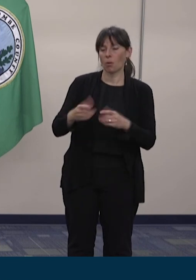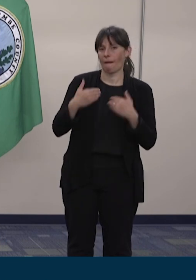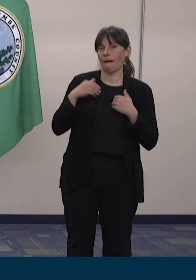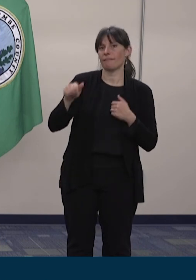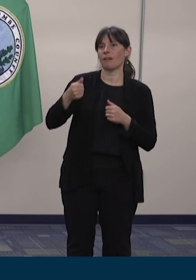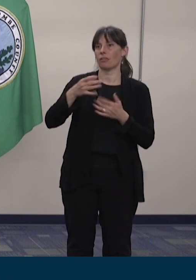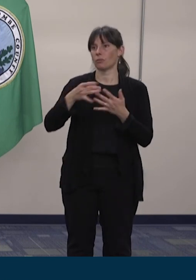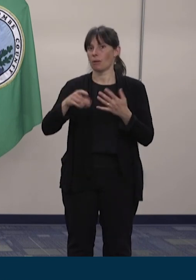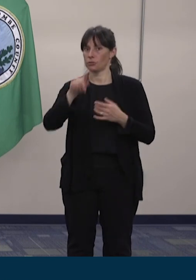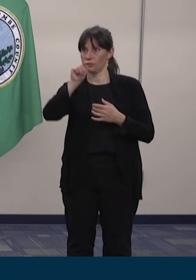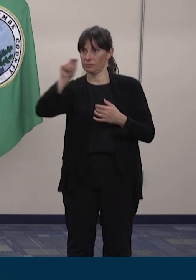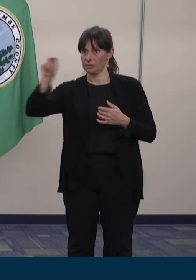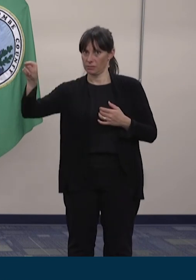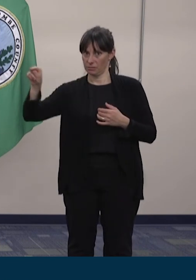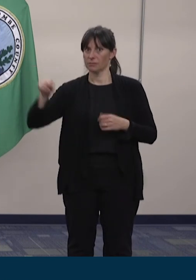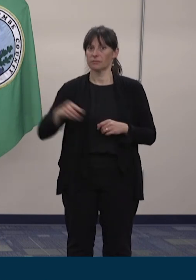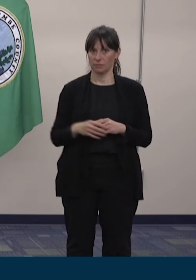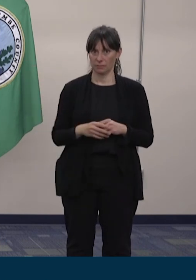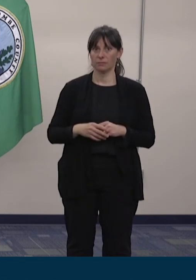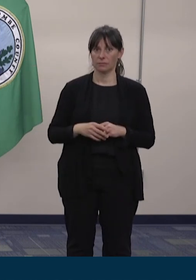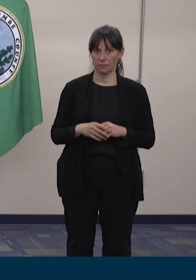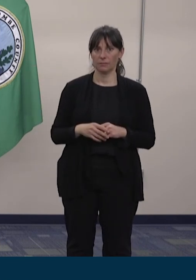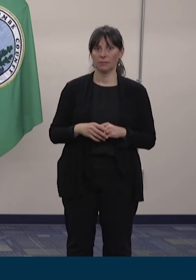community. opciones en nuestra comunidad.